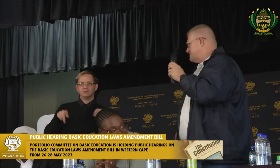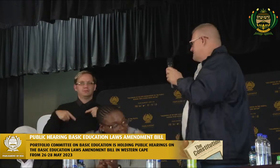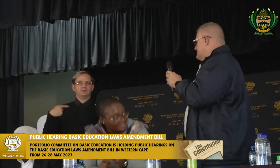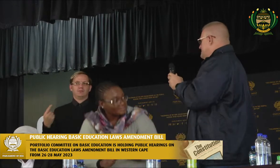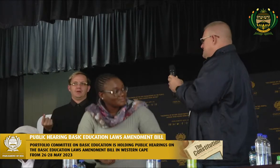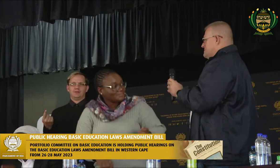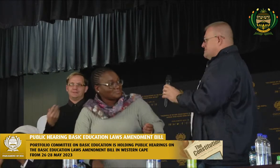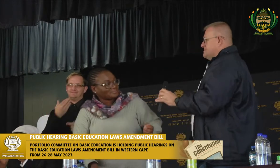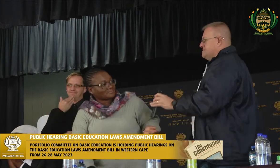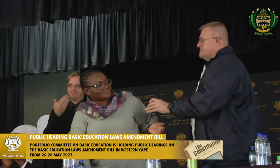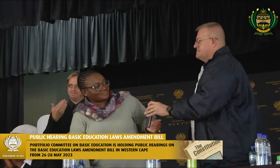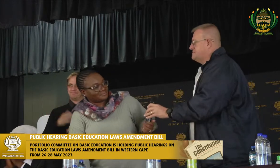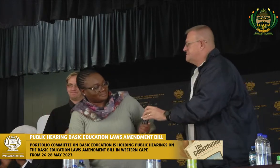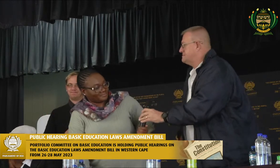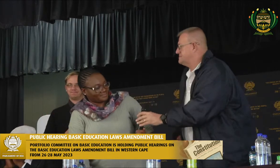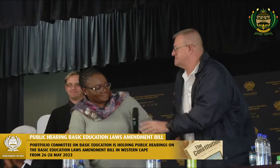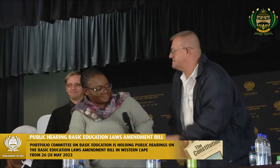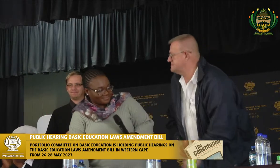gentlemen.